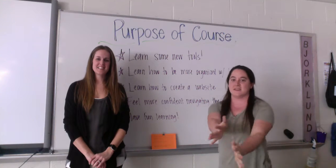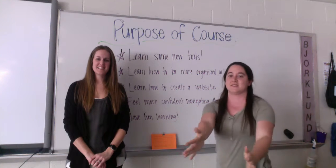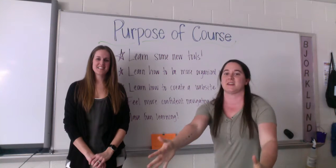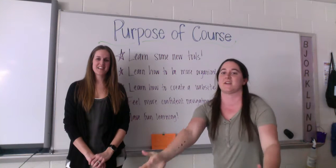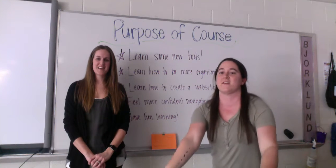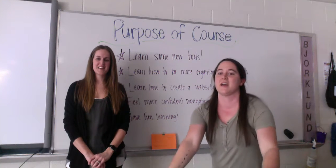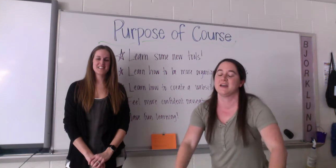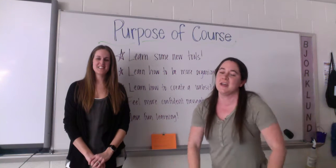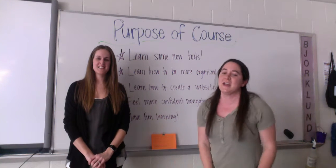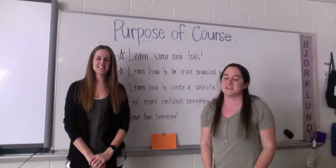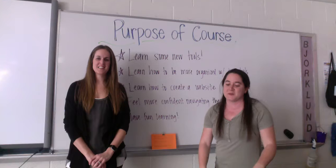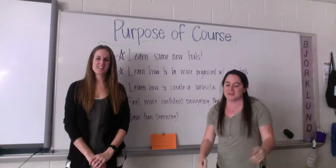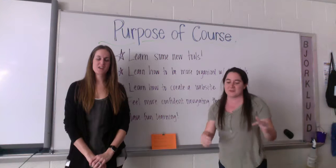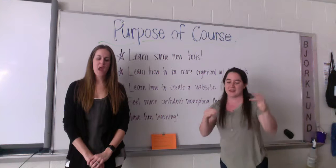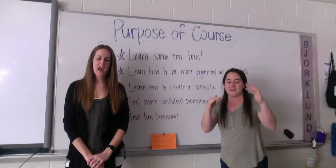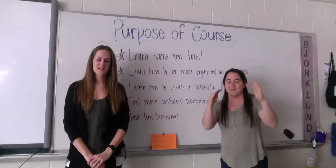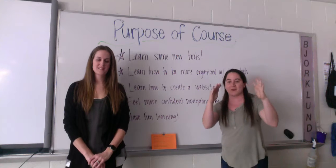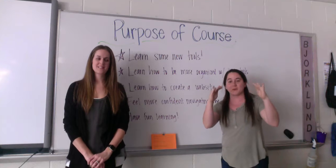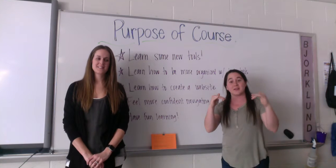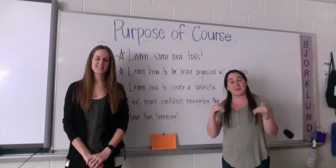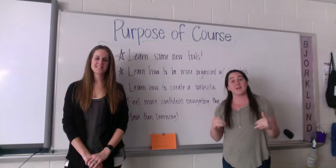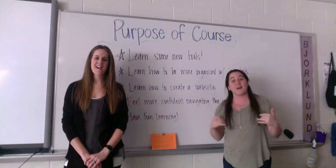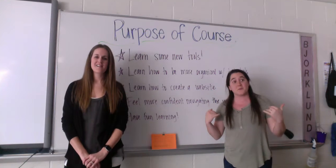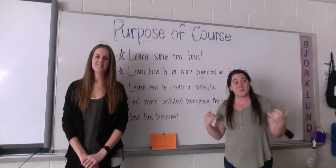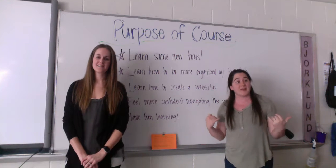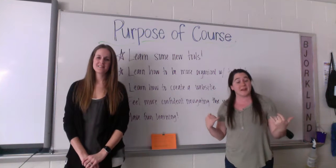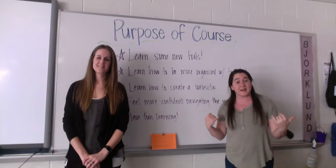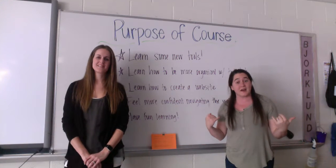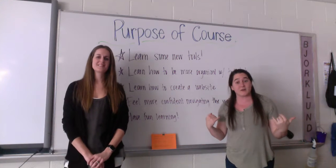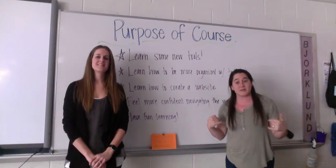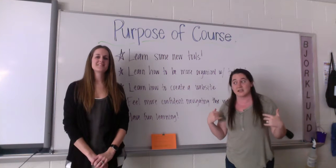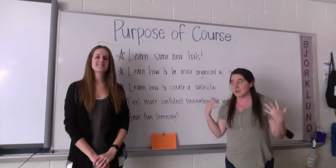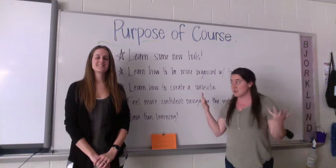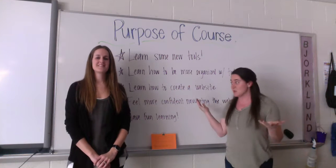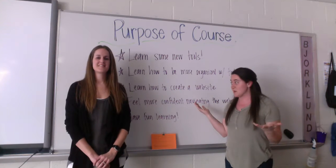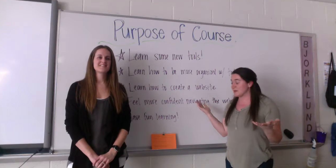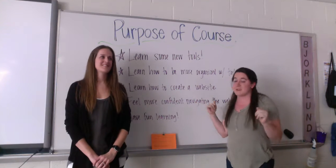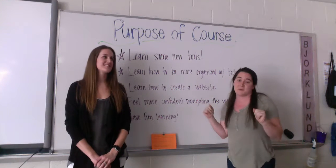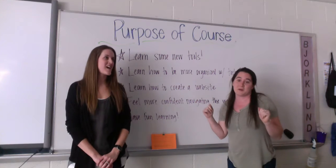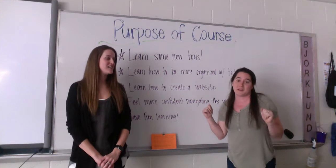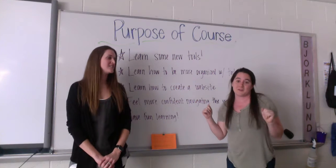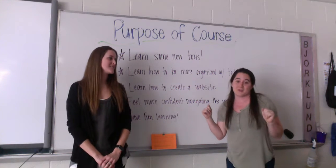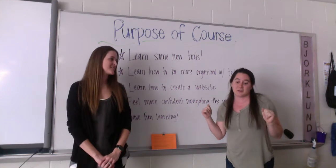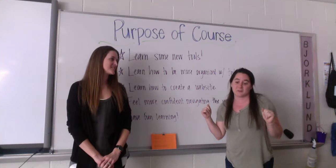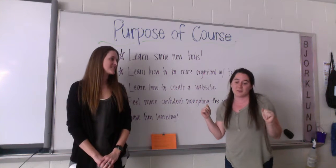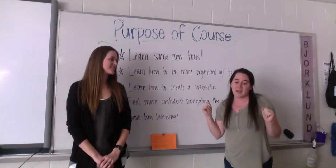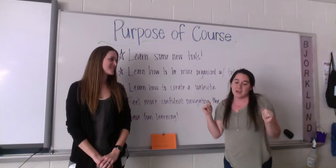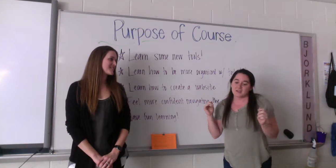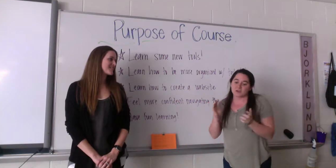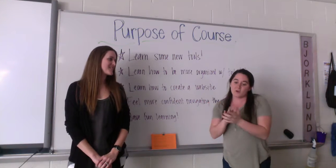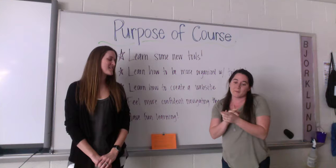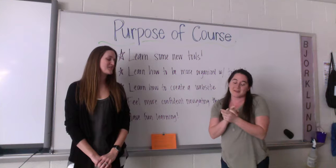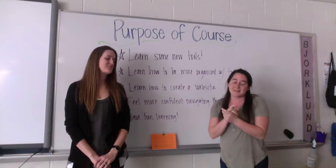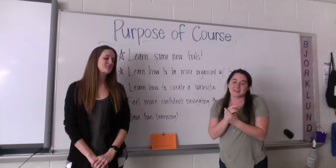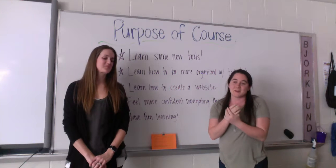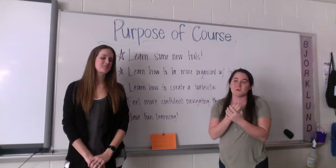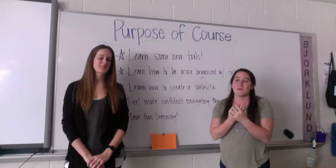this area, it's because we have a really planned out spiel that we want to give to you. So basically, we want